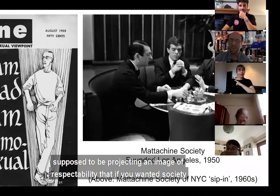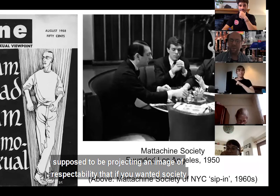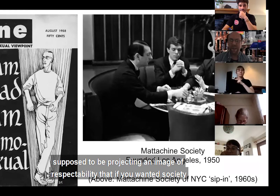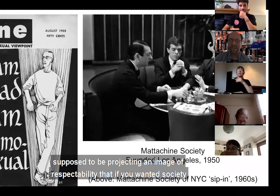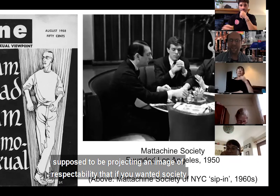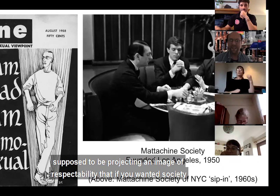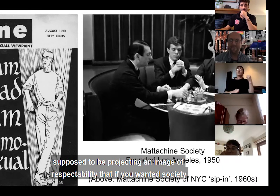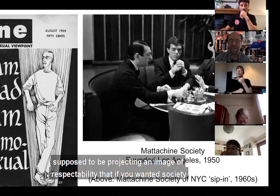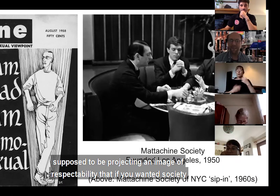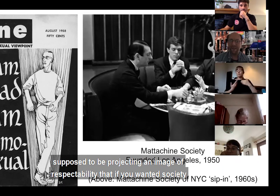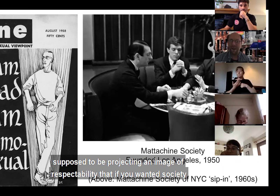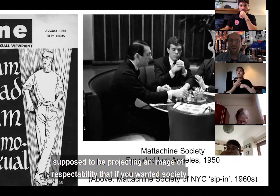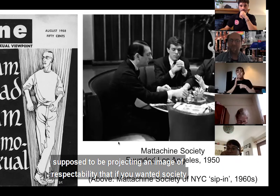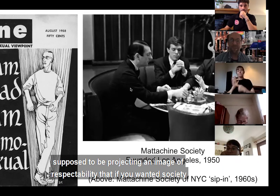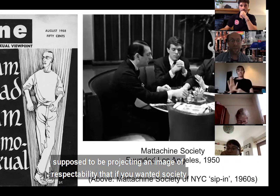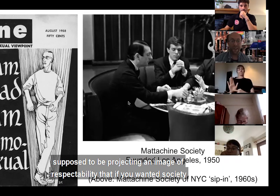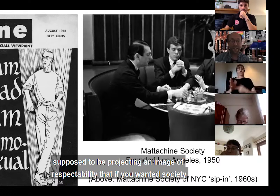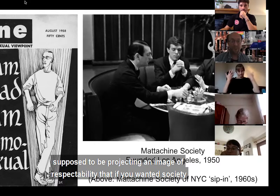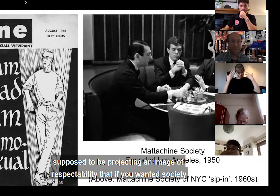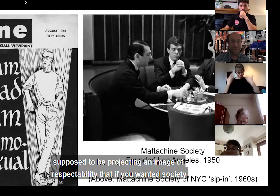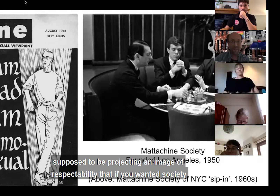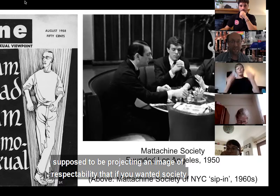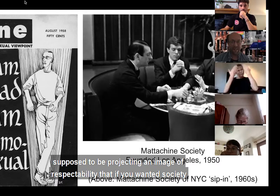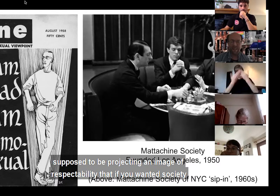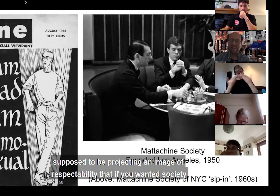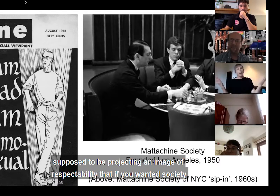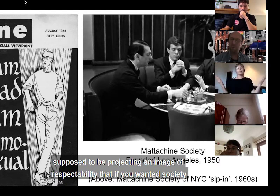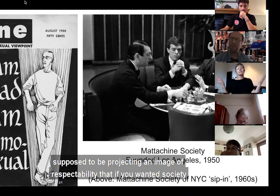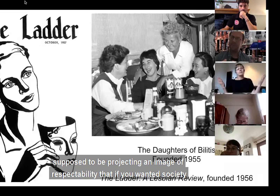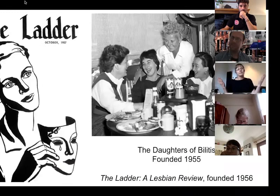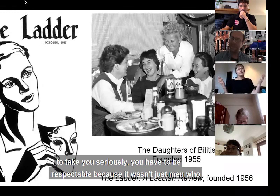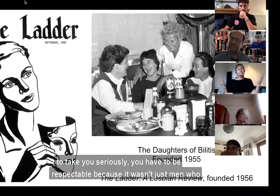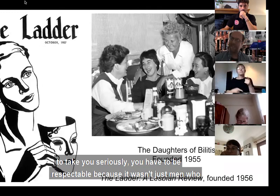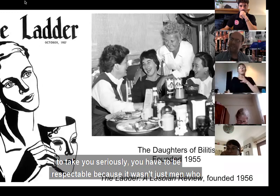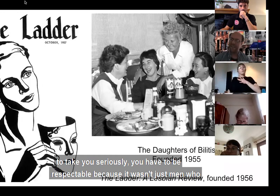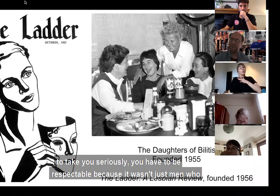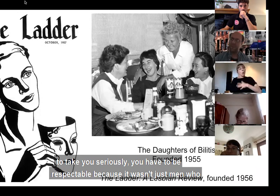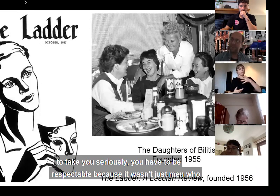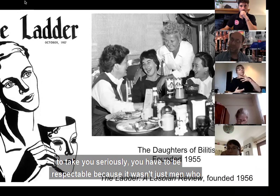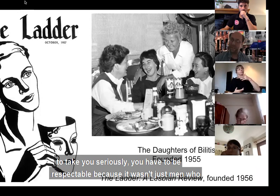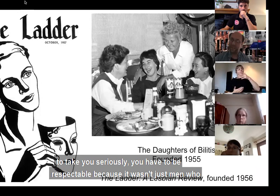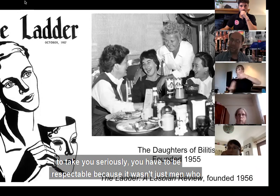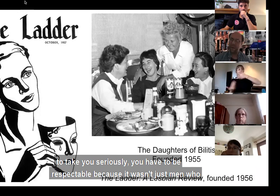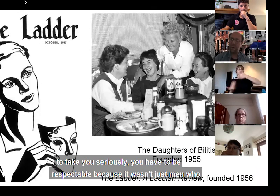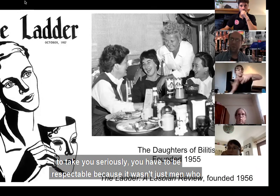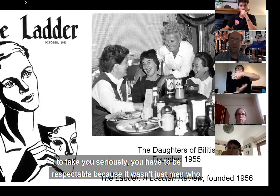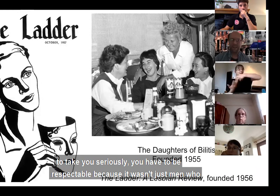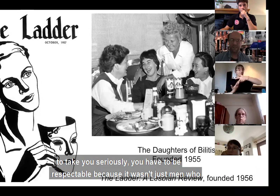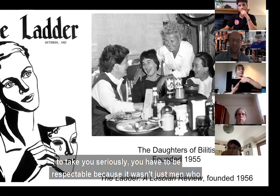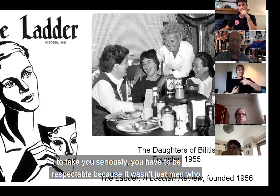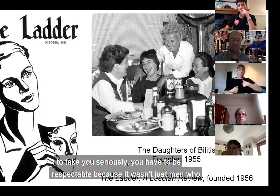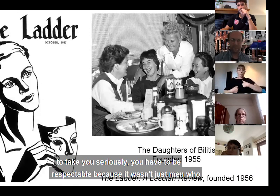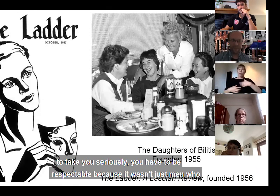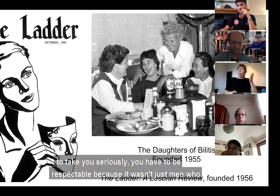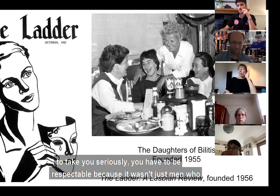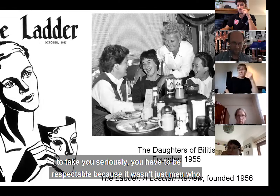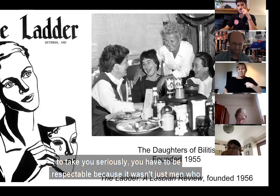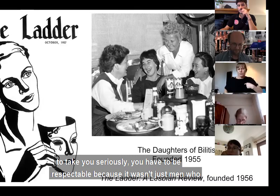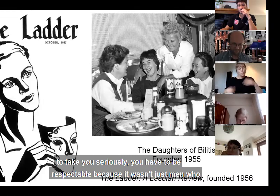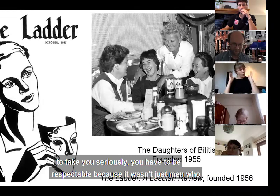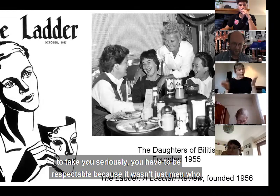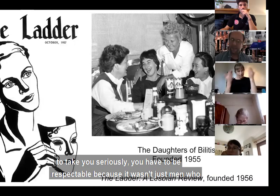to be projecting an image of respectability, that if you wanted society to take you seriously, you had to be